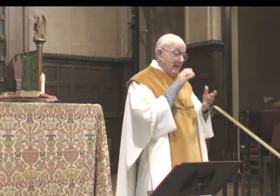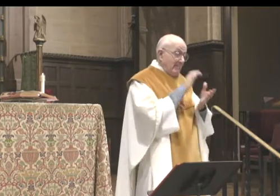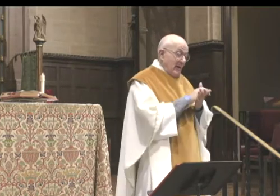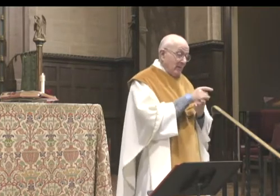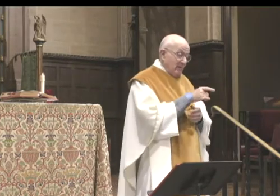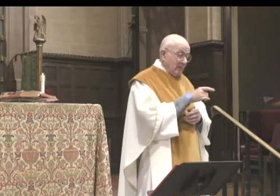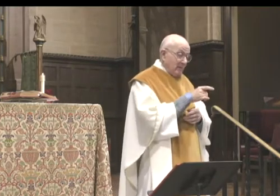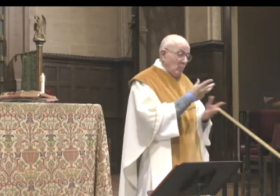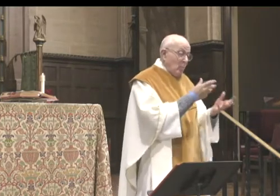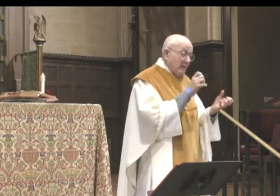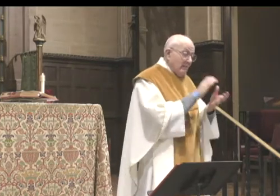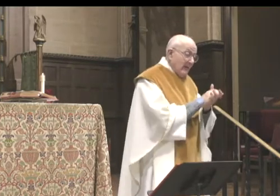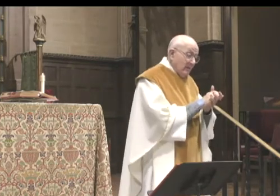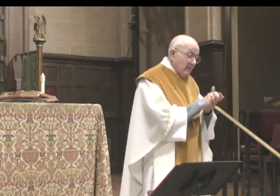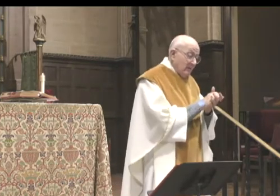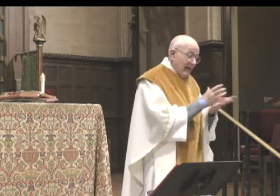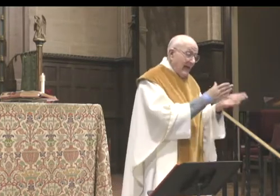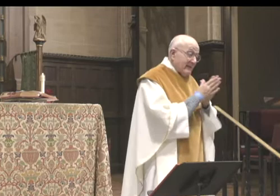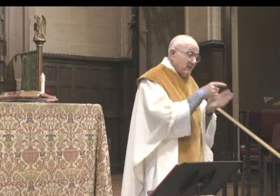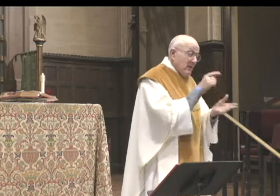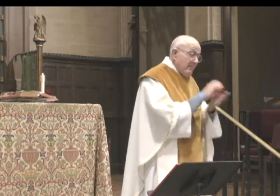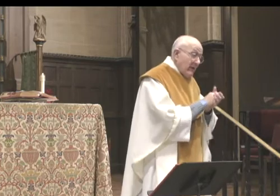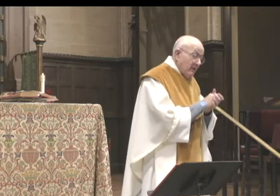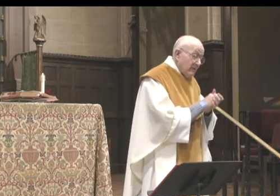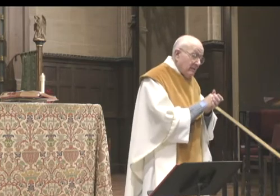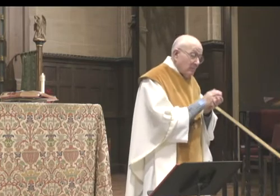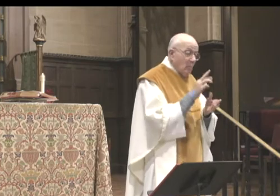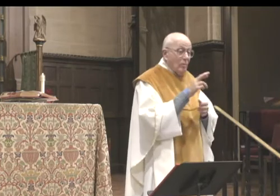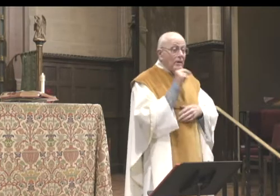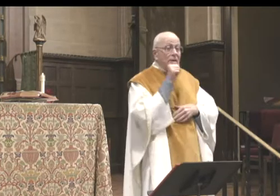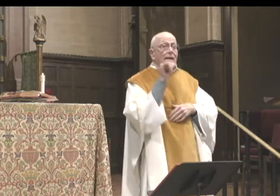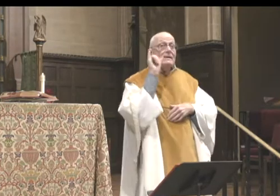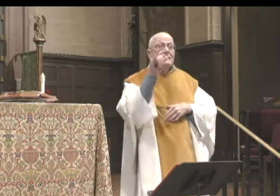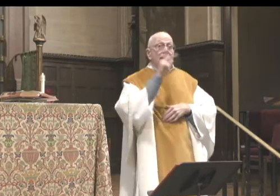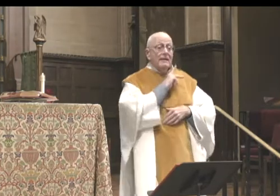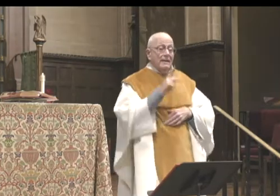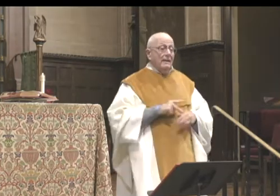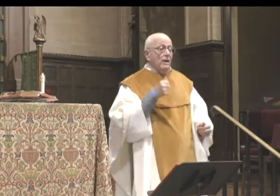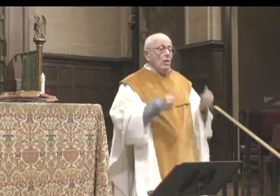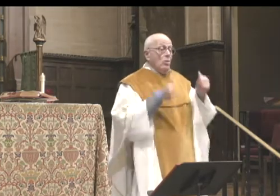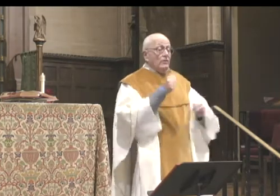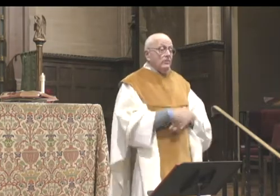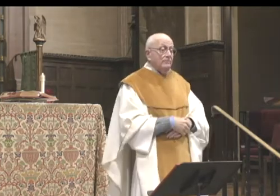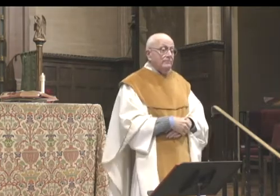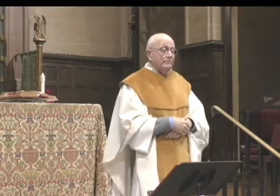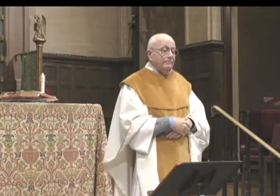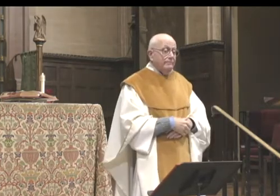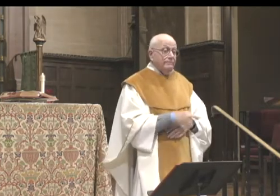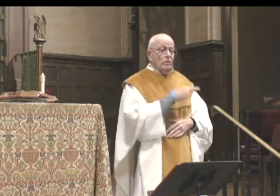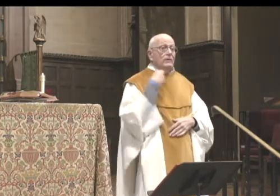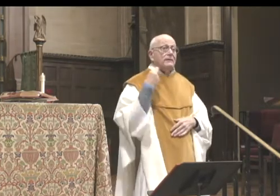risk to accept it, marrying her. Did he want to marry her, ask her to marry him, or stay a king? Which was